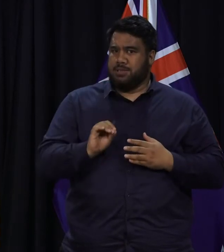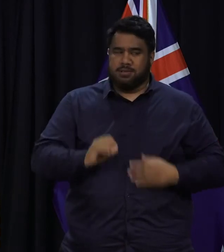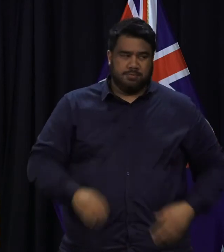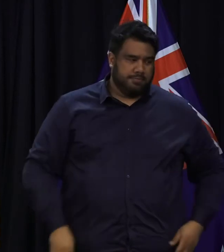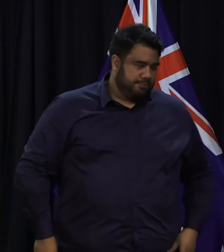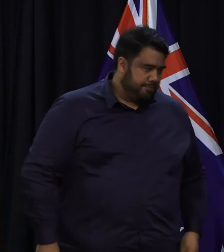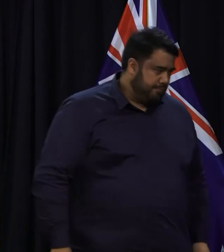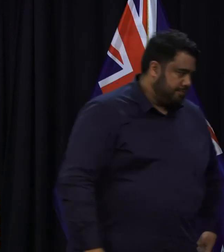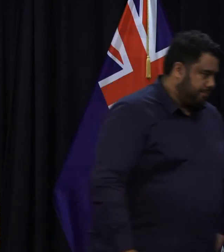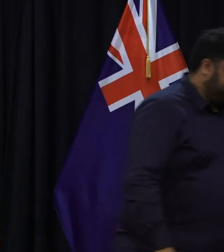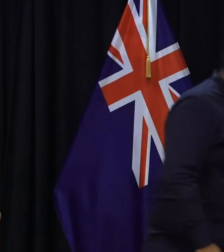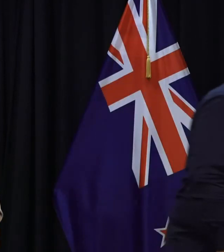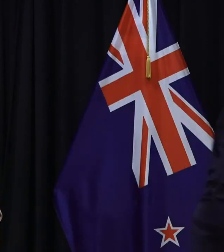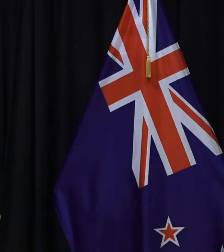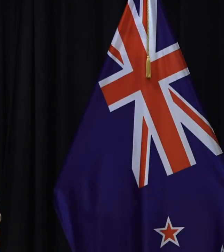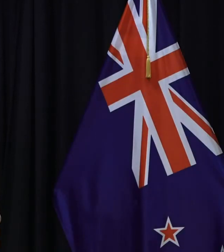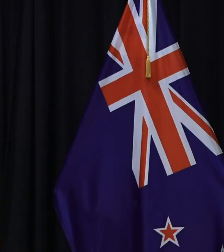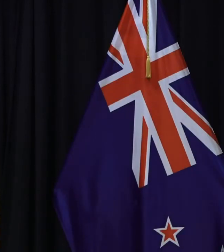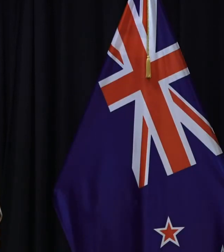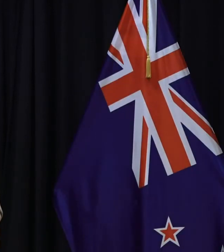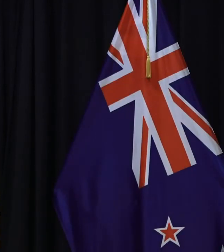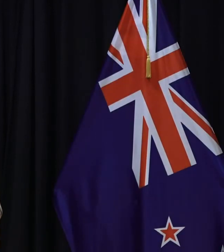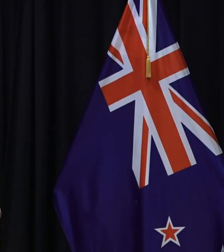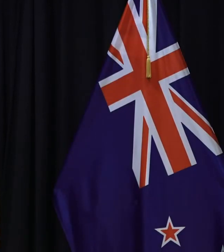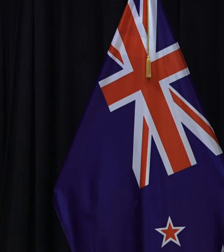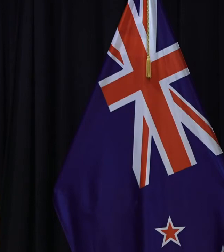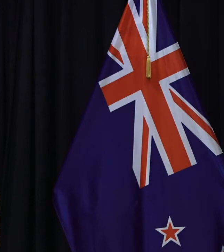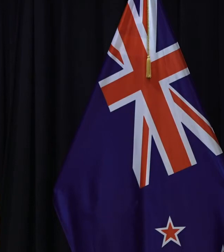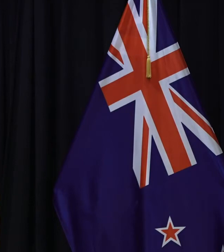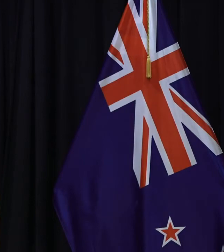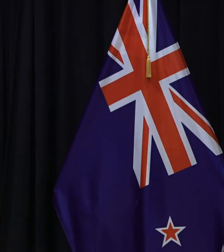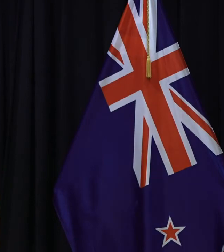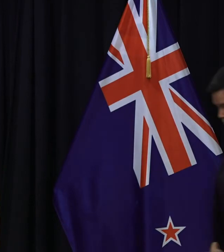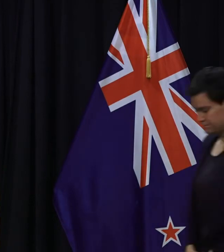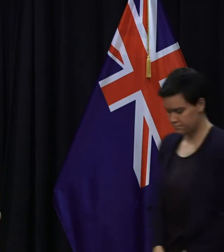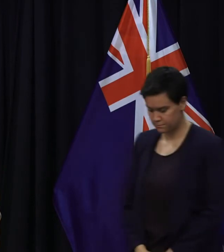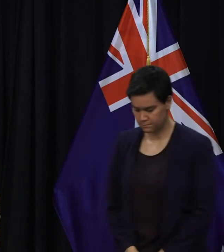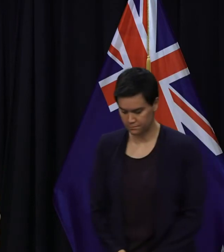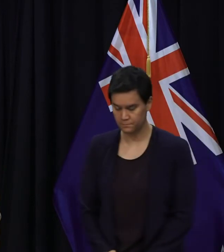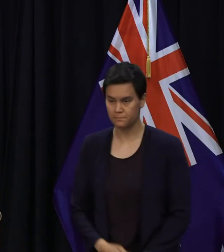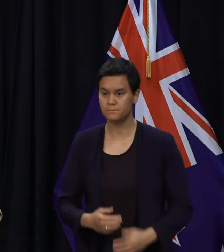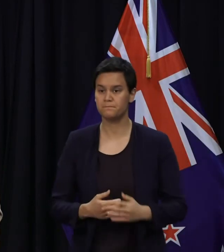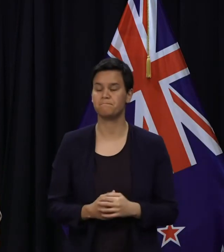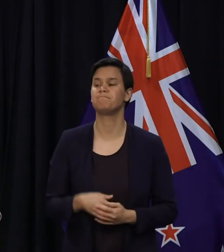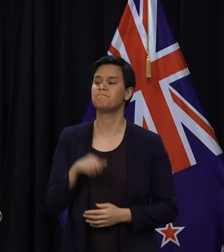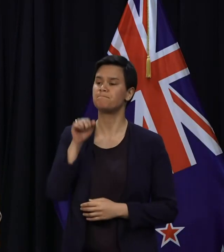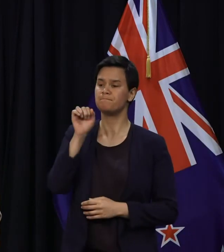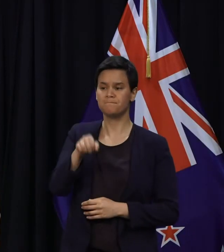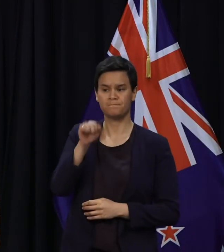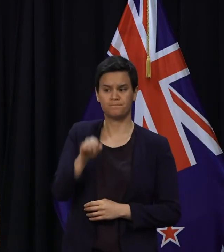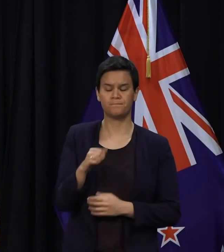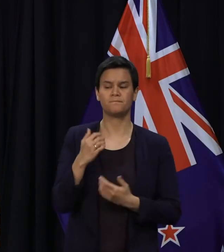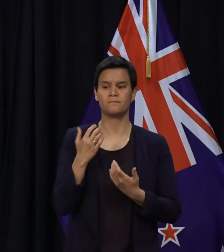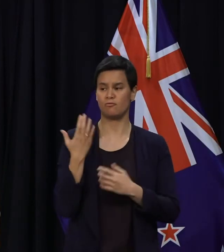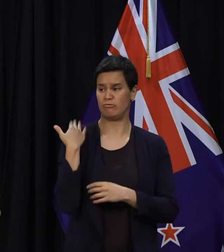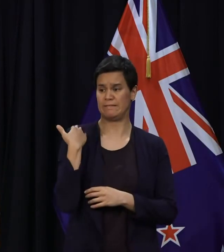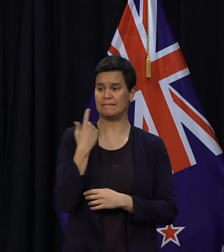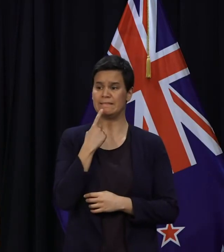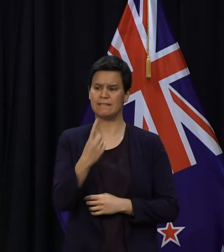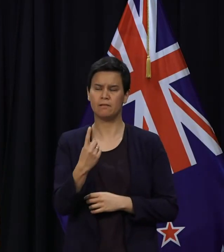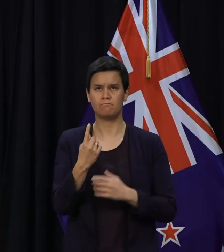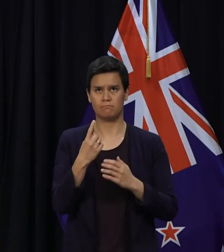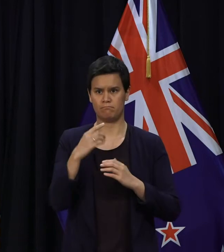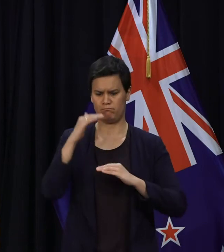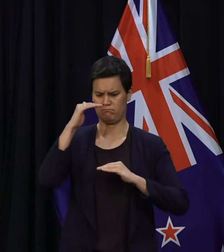is only a recent change, has suggested roughly 500 individuals have been referred. And my assumption, and